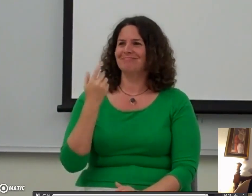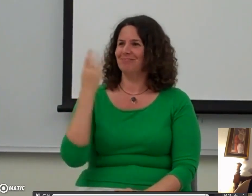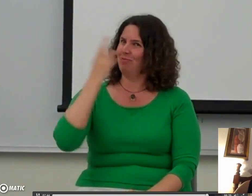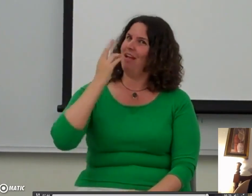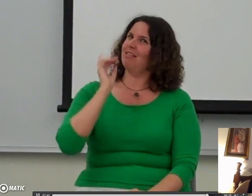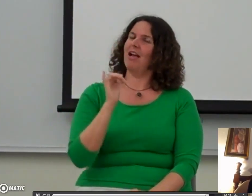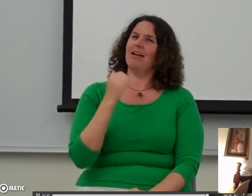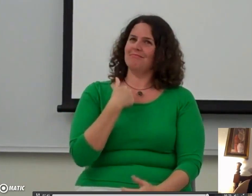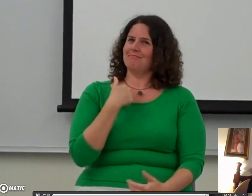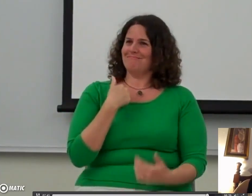sleep.